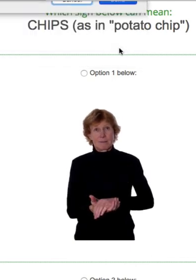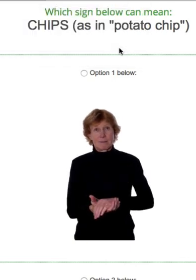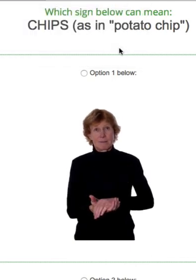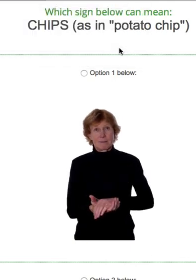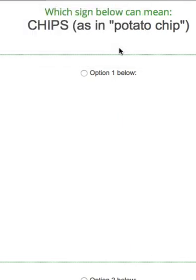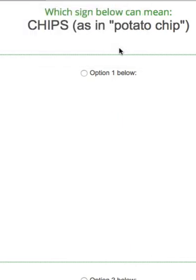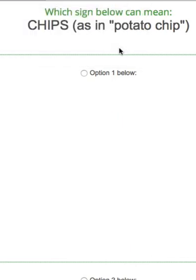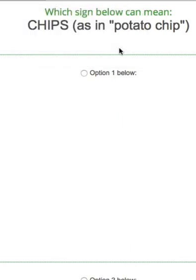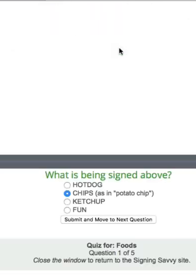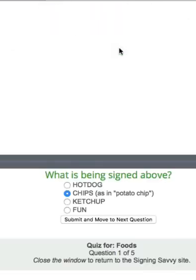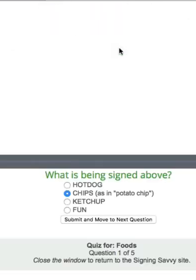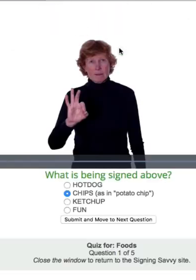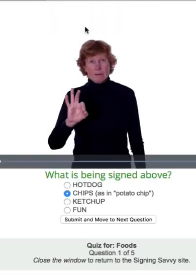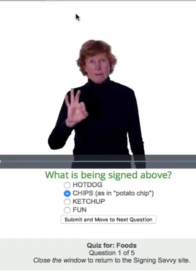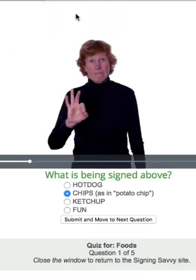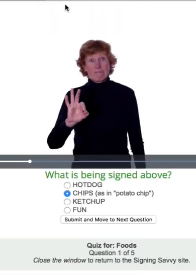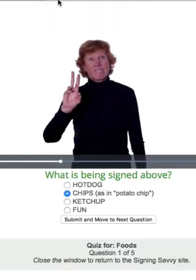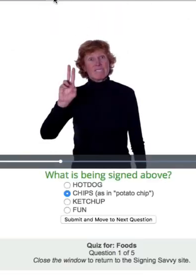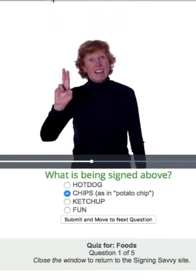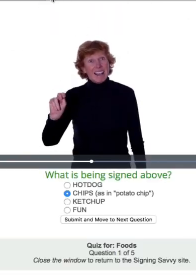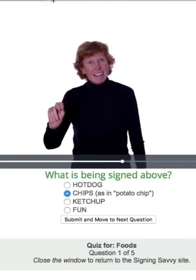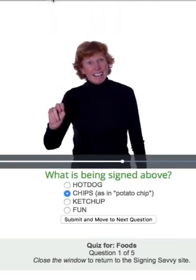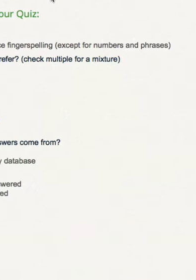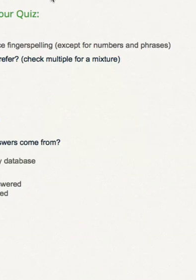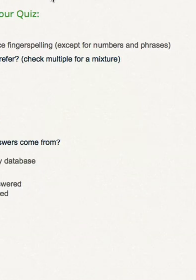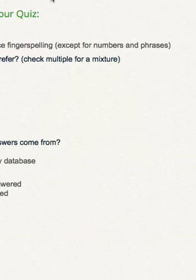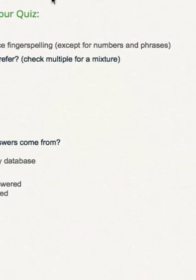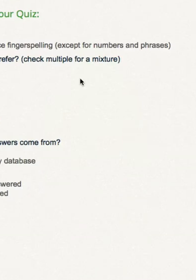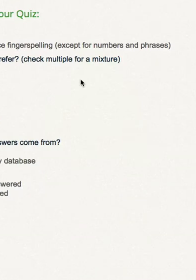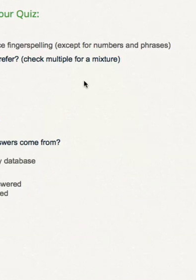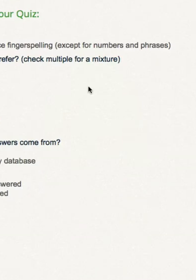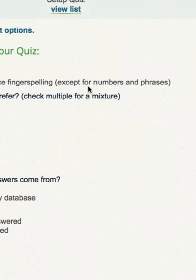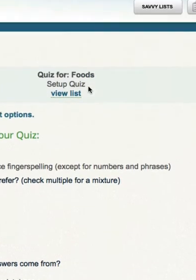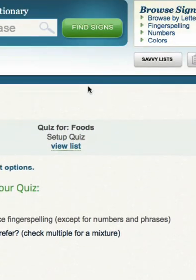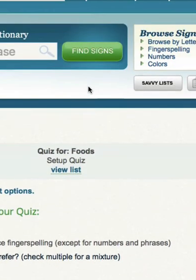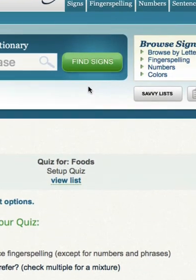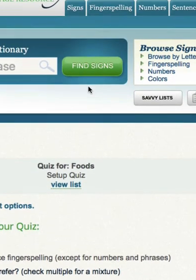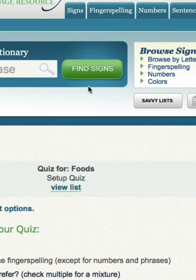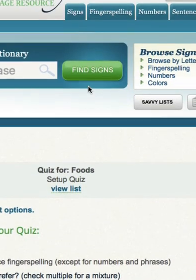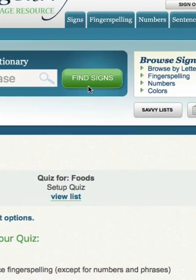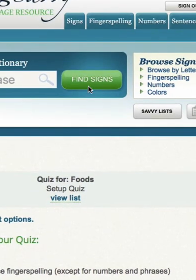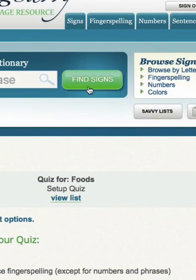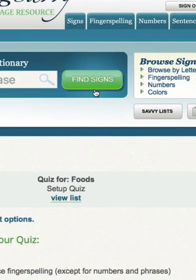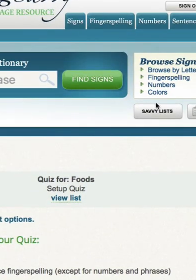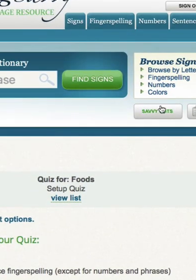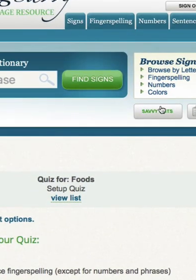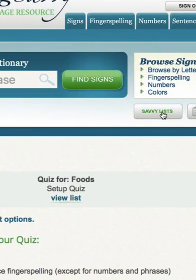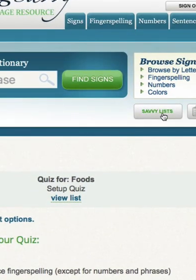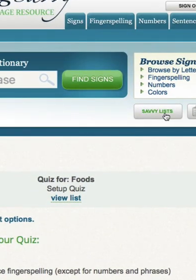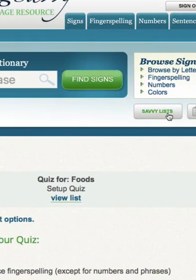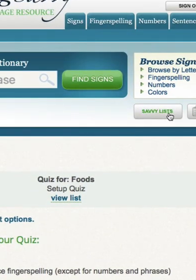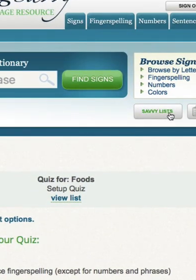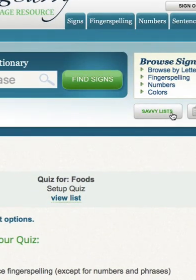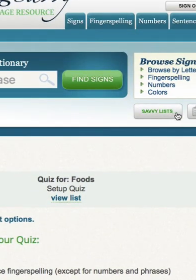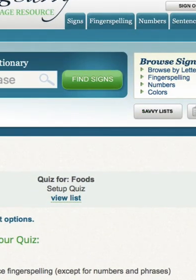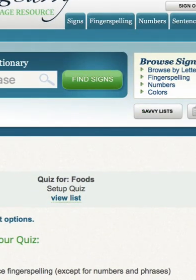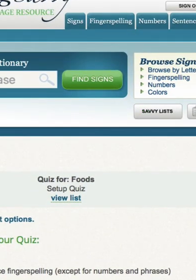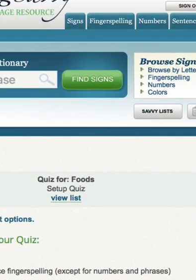of trying to figure out exactly what was the teacher talking about, what were we supposed to be doing. Word lists are